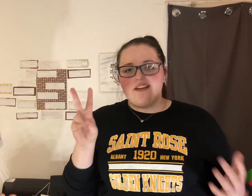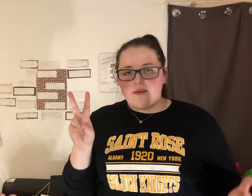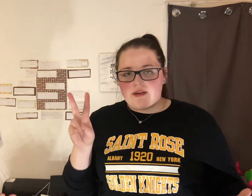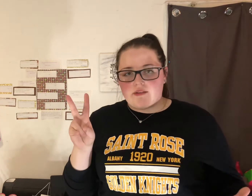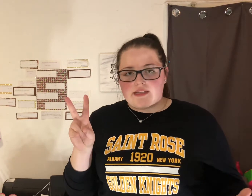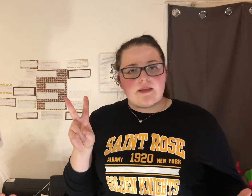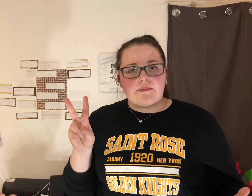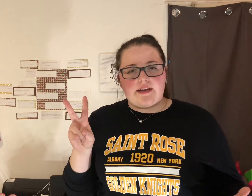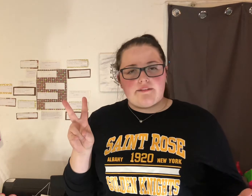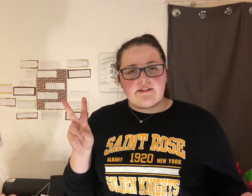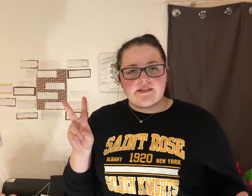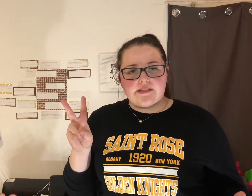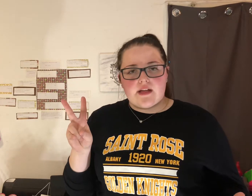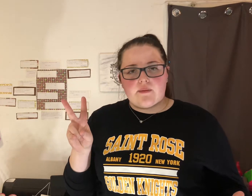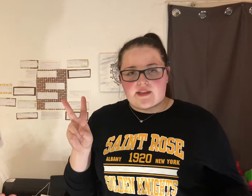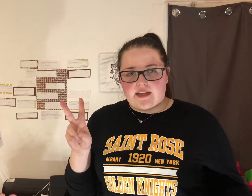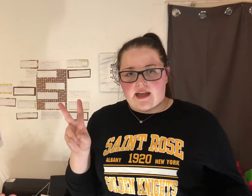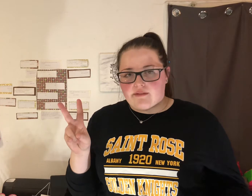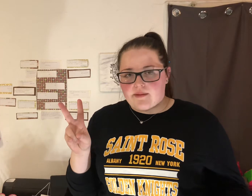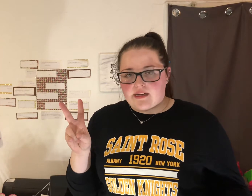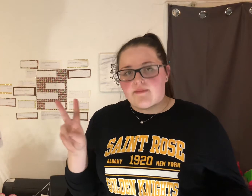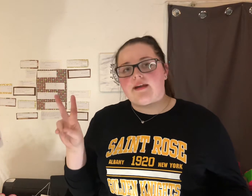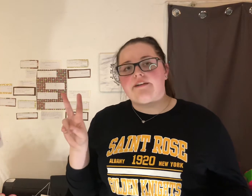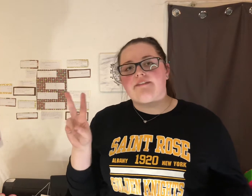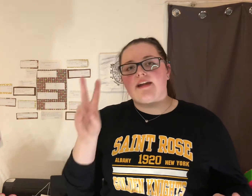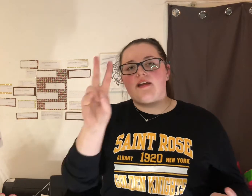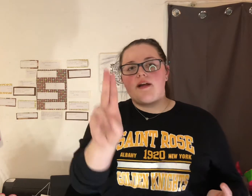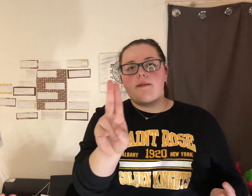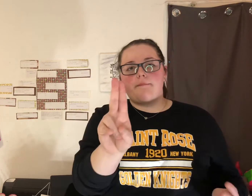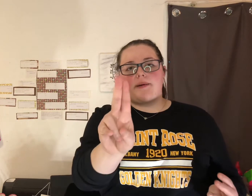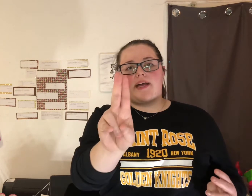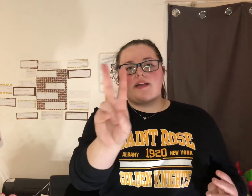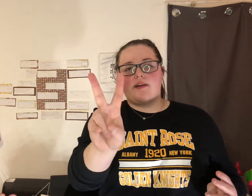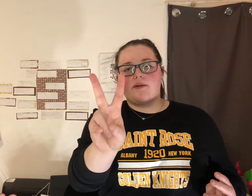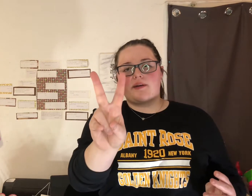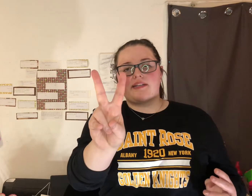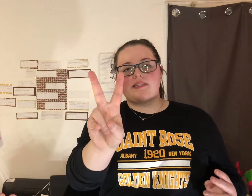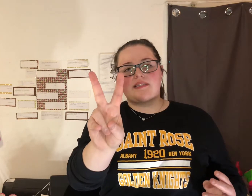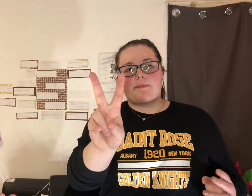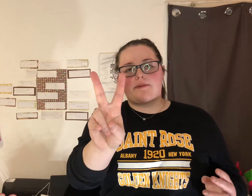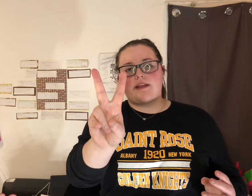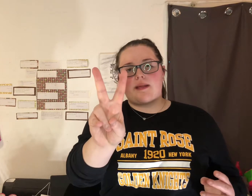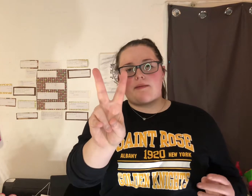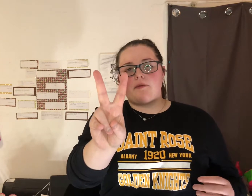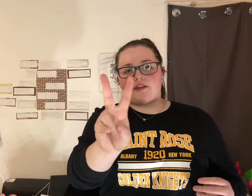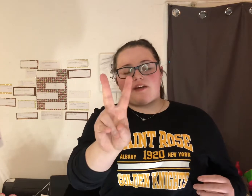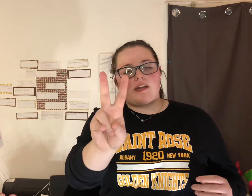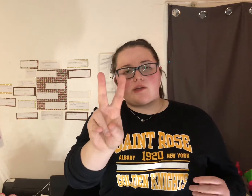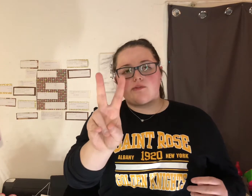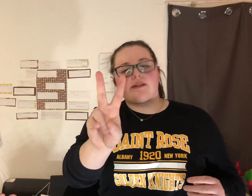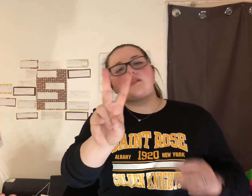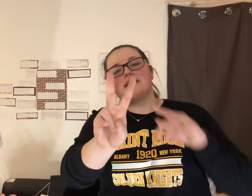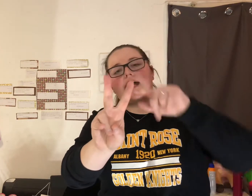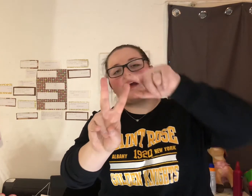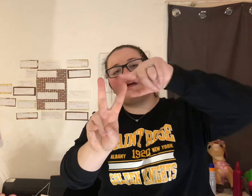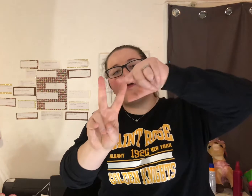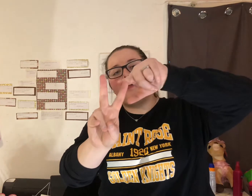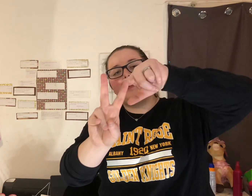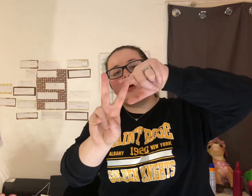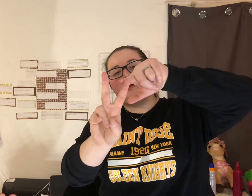don't like separated friends, though. We like everybody to be our friend. But we're going to separate them. Maybe they're finding new friends today. Okay? So